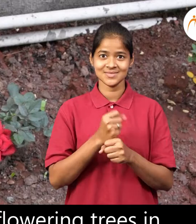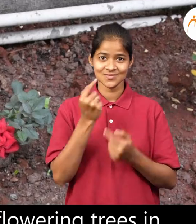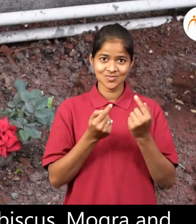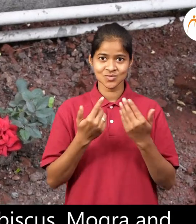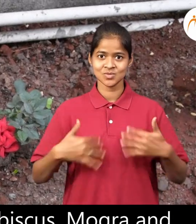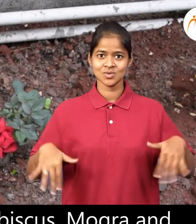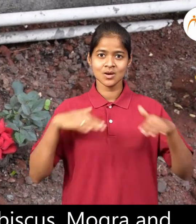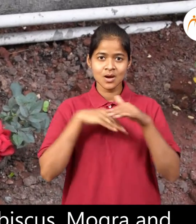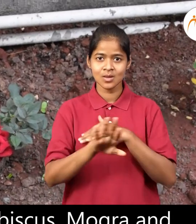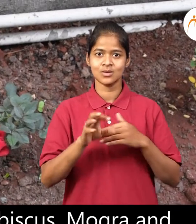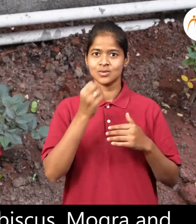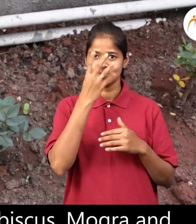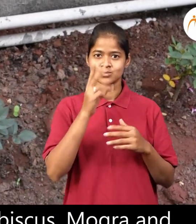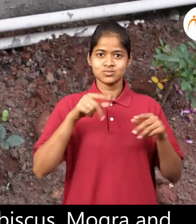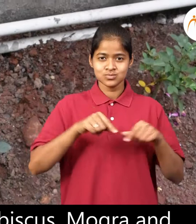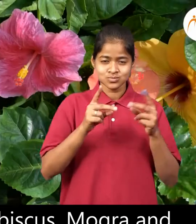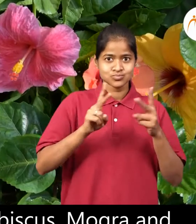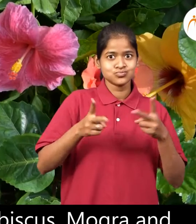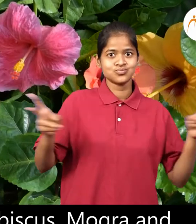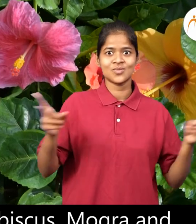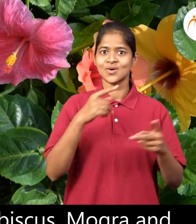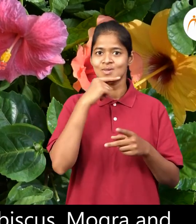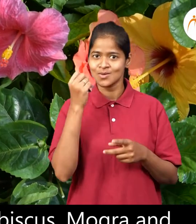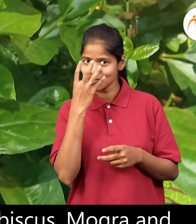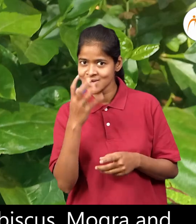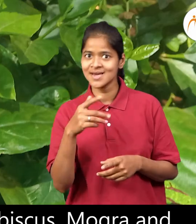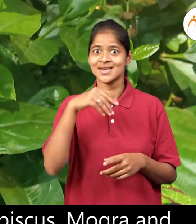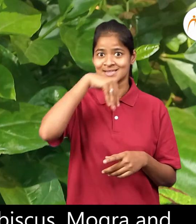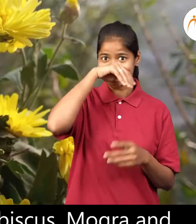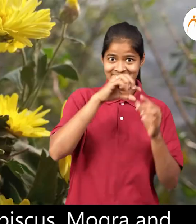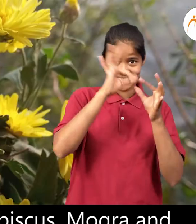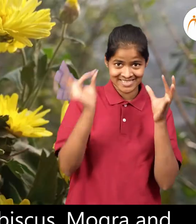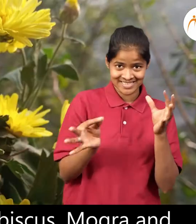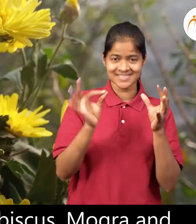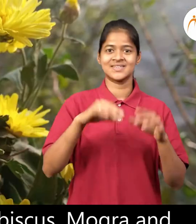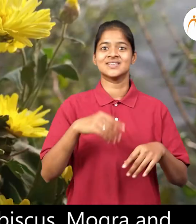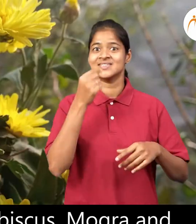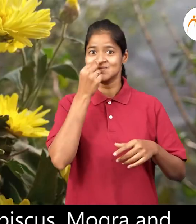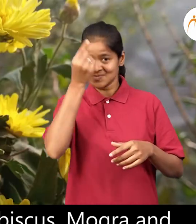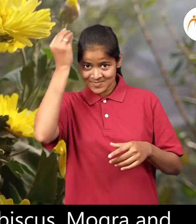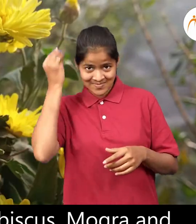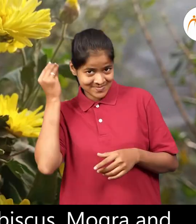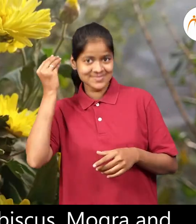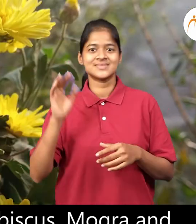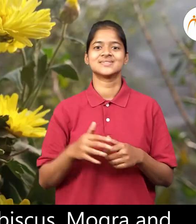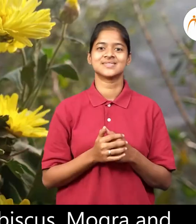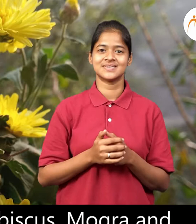there are roses hibiscus moogra and chrysanthemums